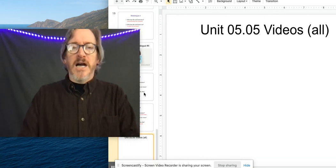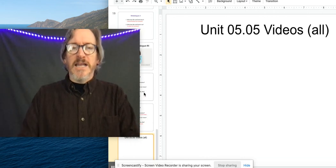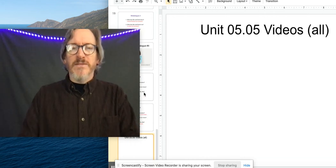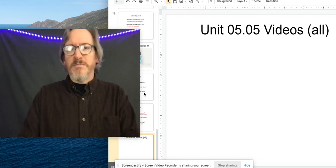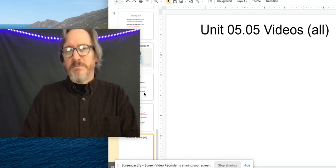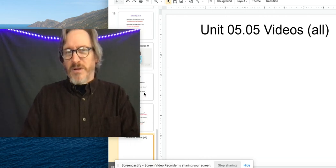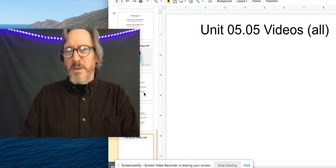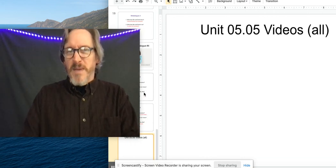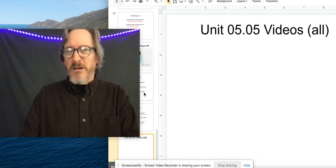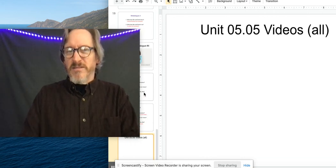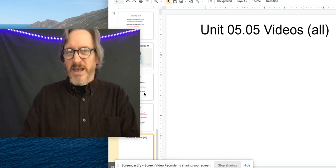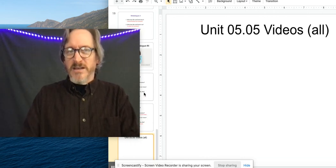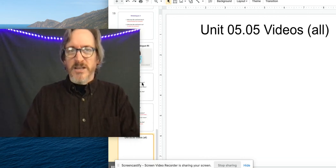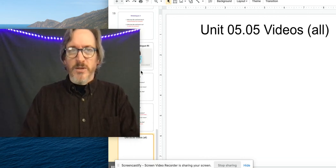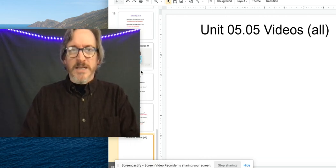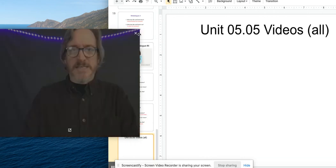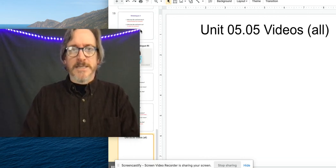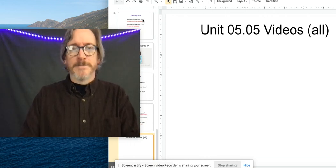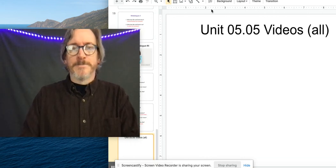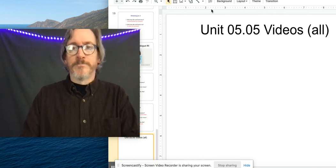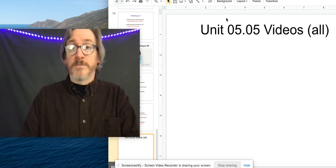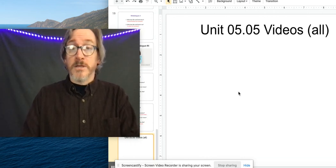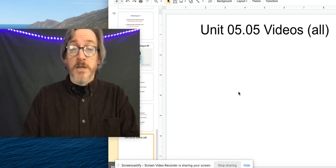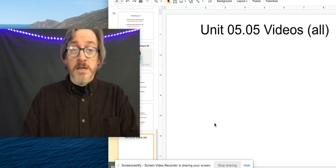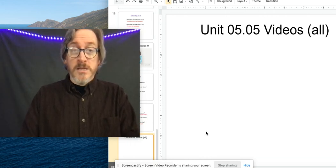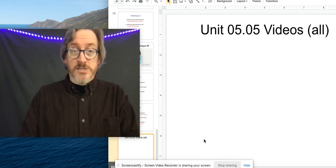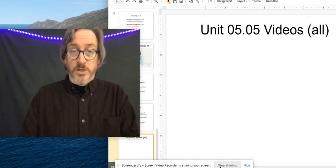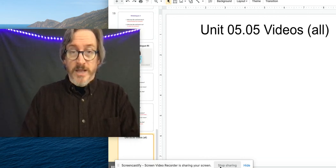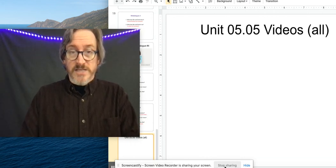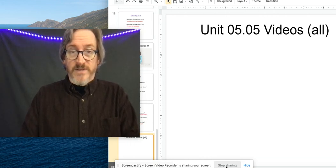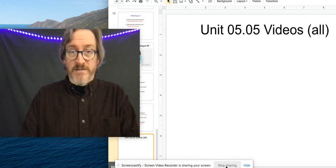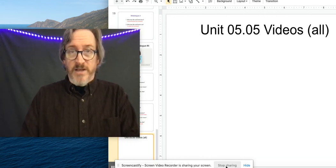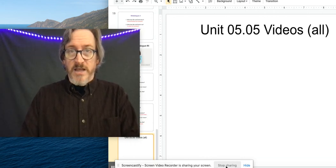even probably better than Unit 6. So that's 5.5.